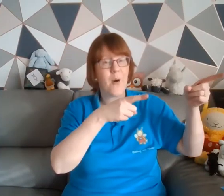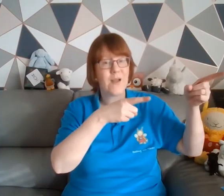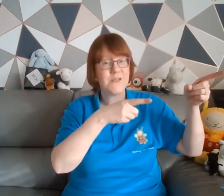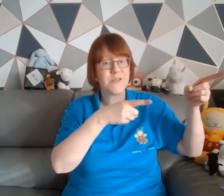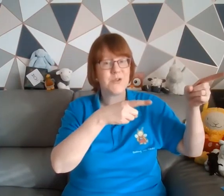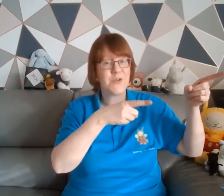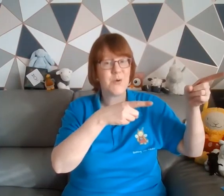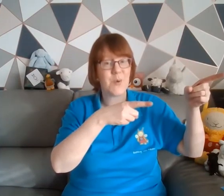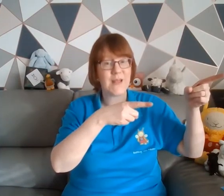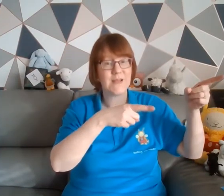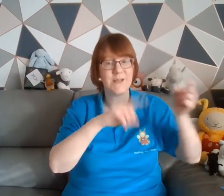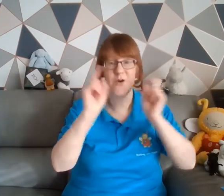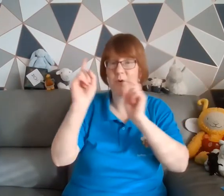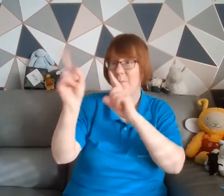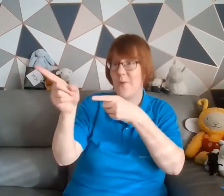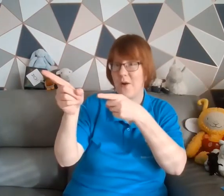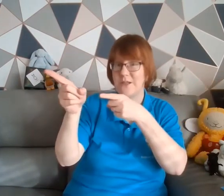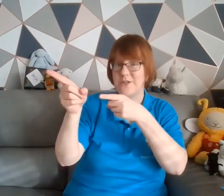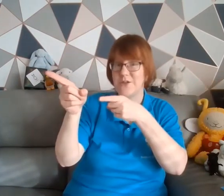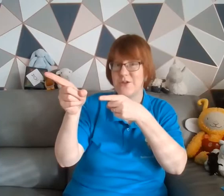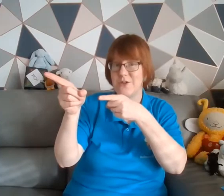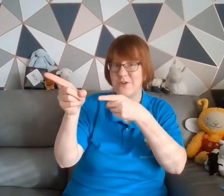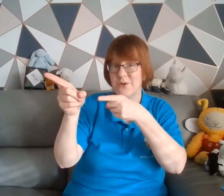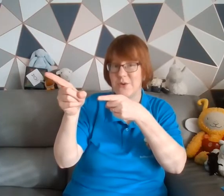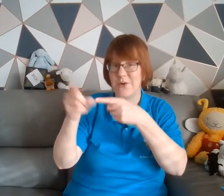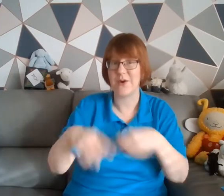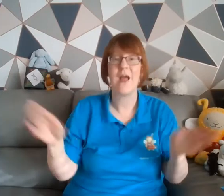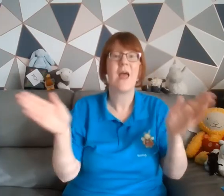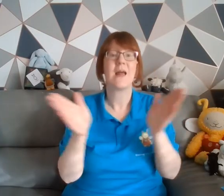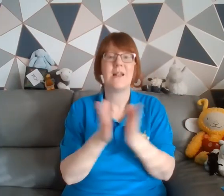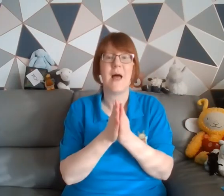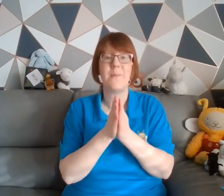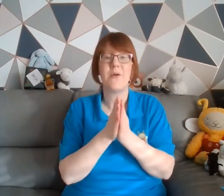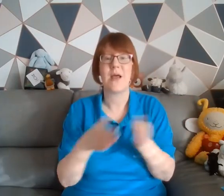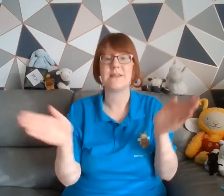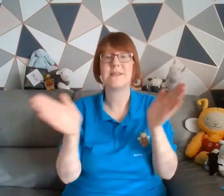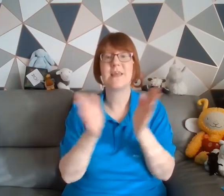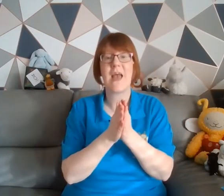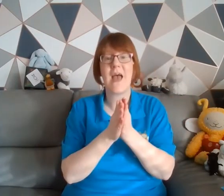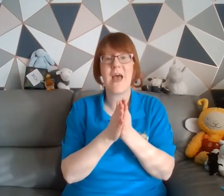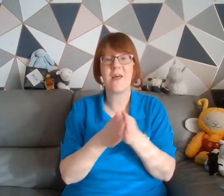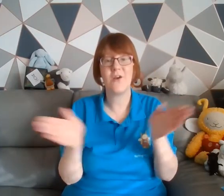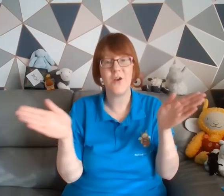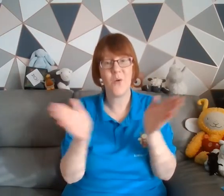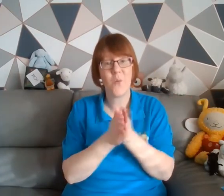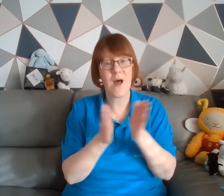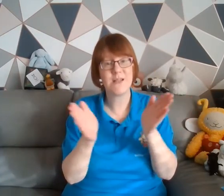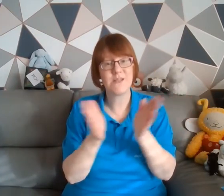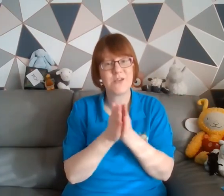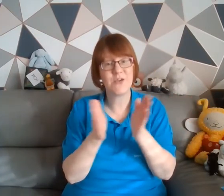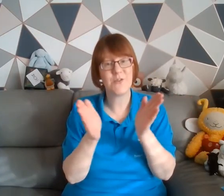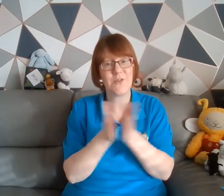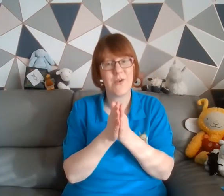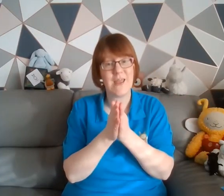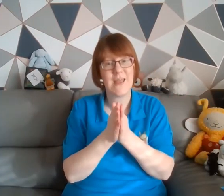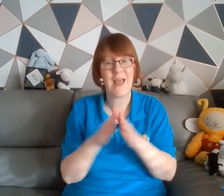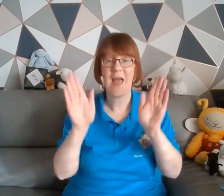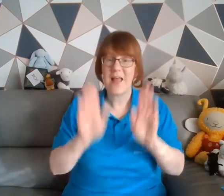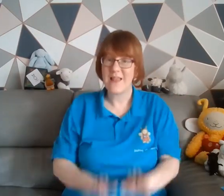point to the window, point to your door. Clap your hands together, one, two, three.